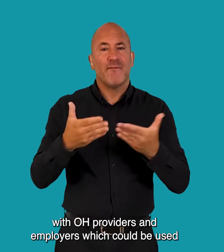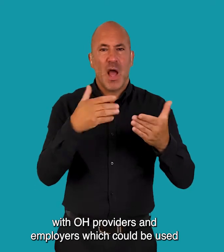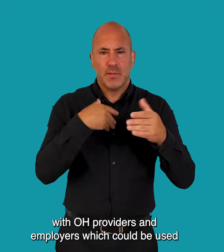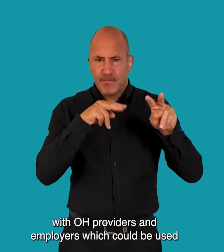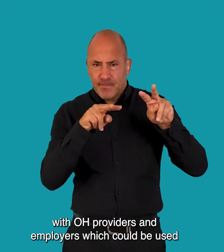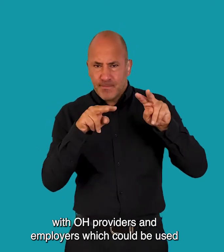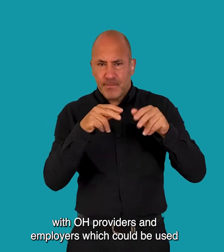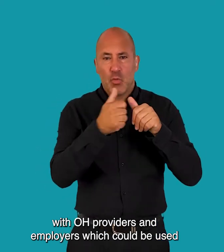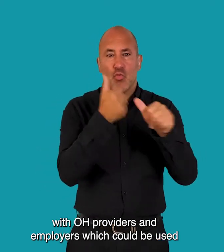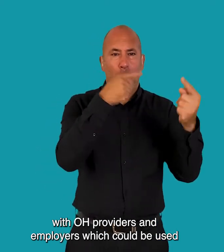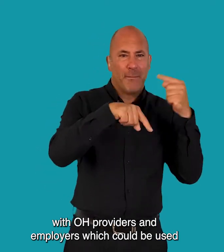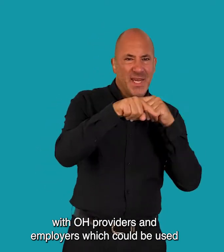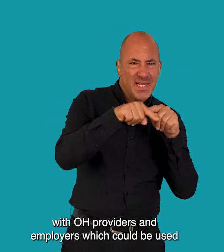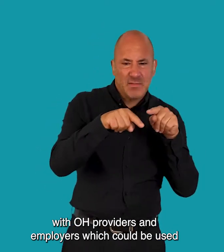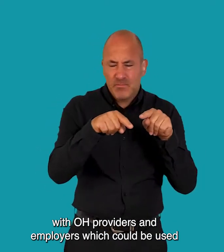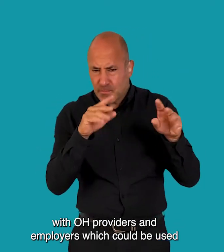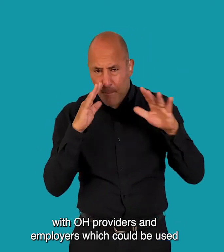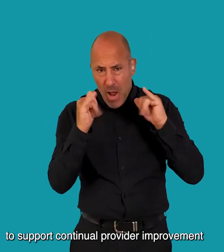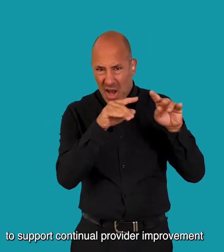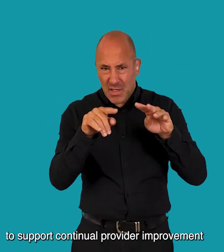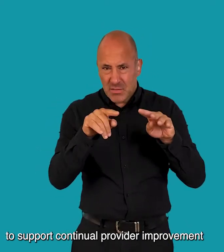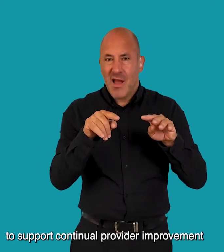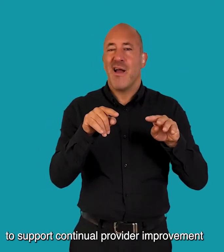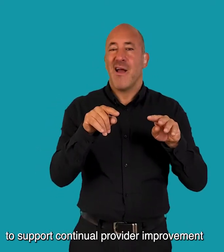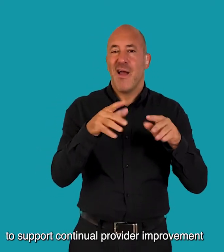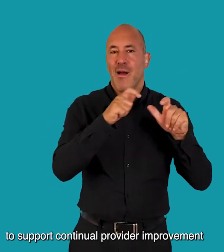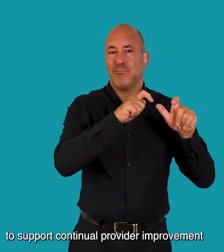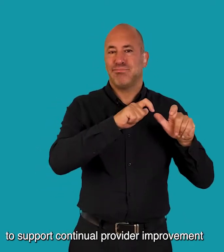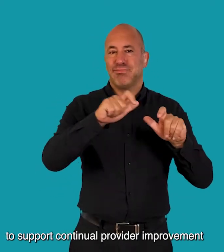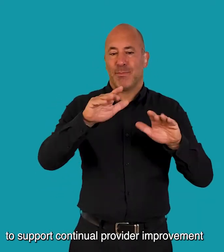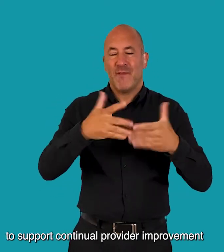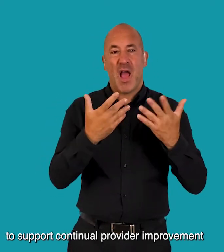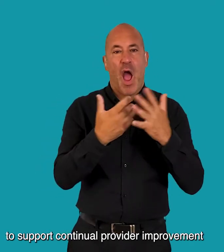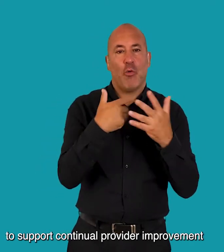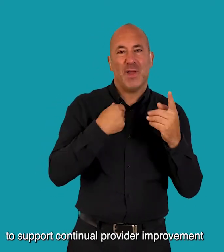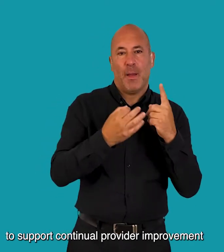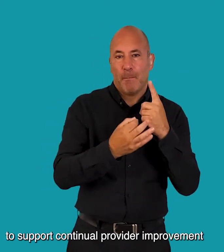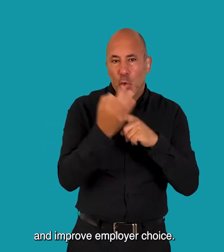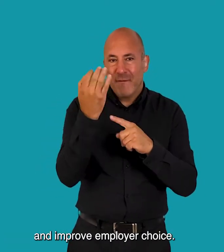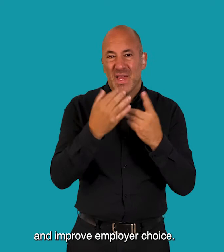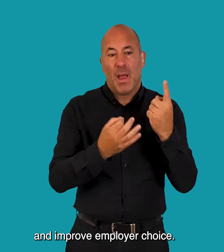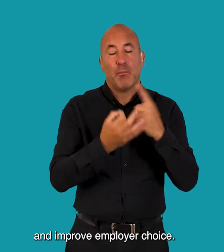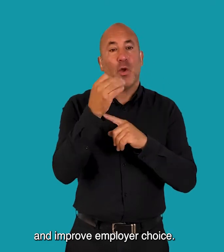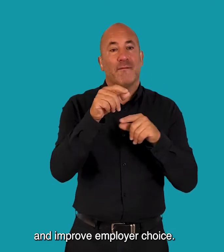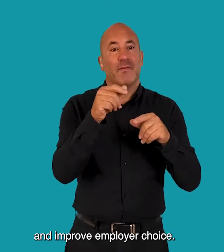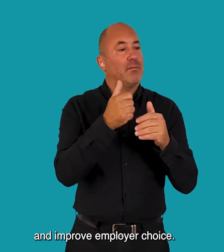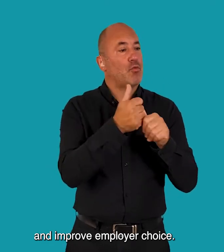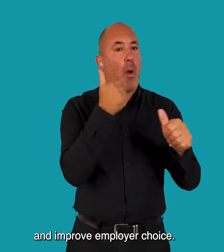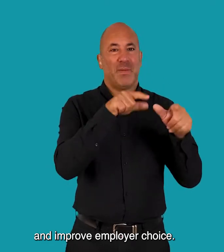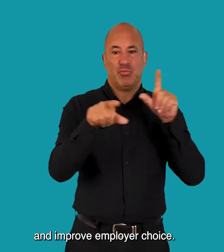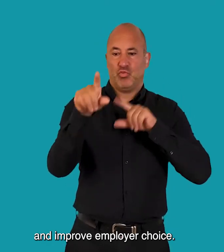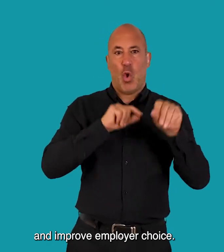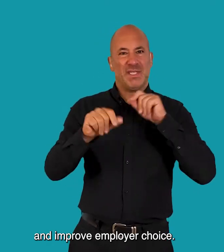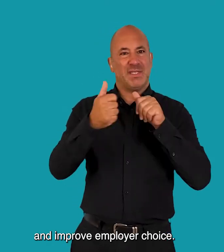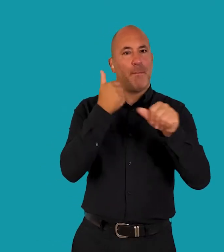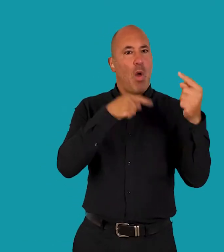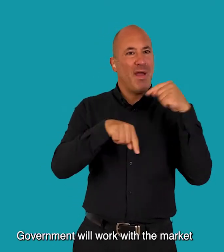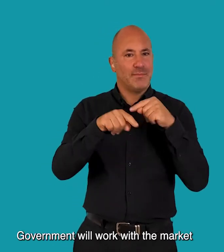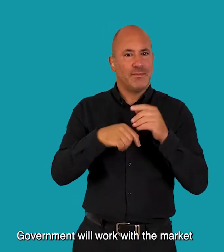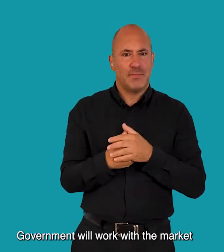and employers, which could be used to support continual provider improvement and improve employer choice. Government will